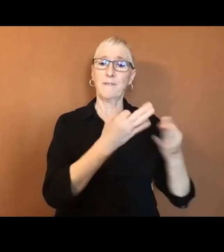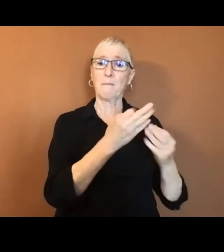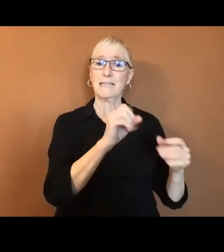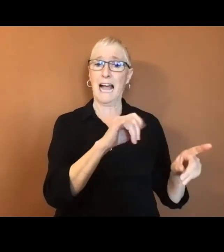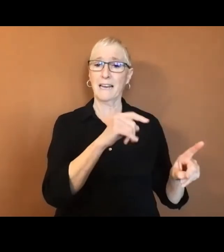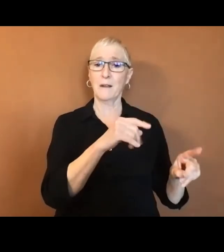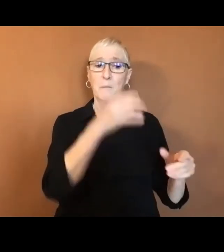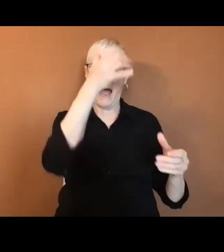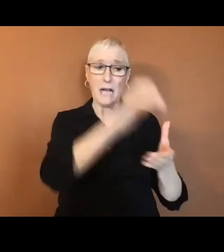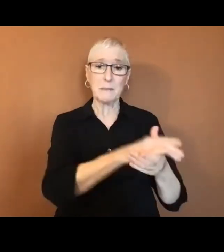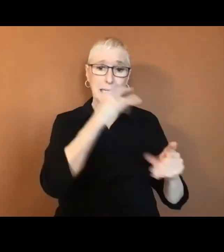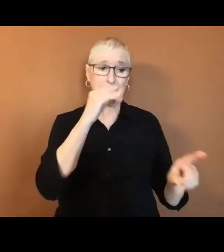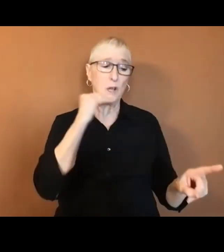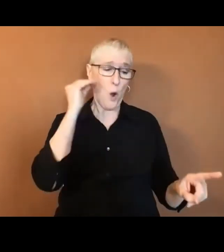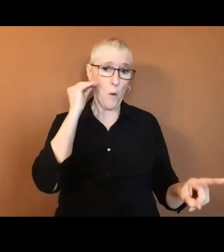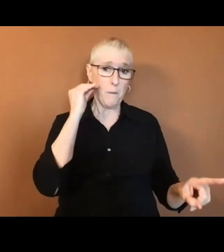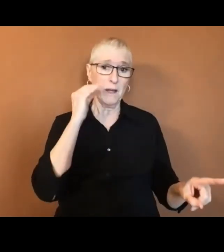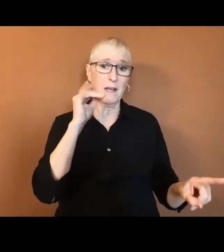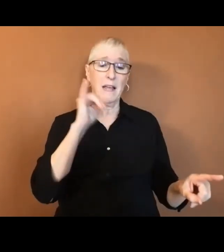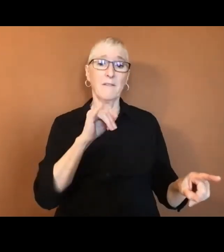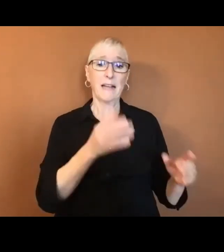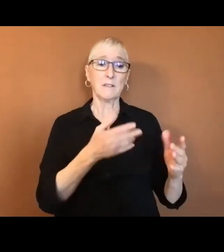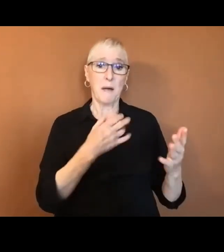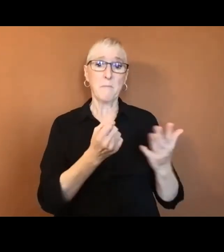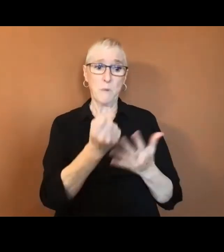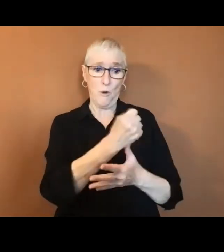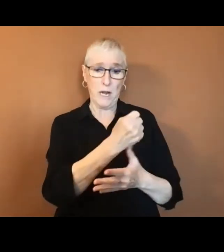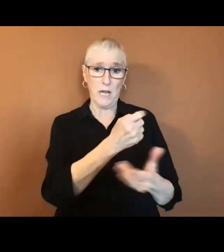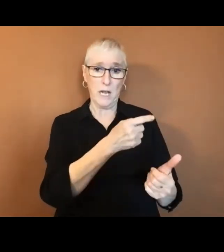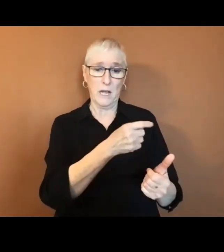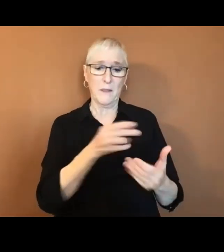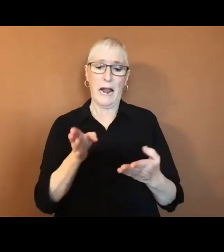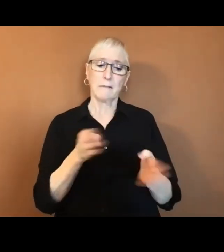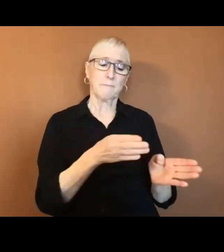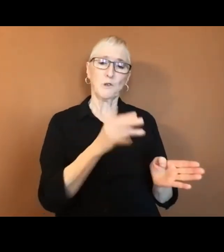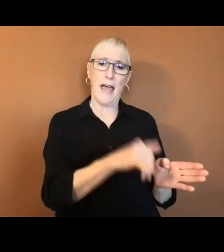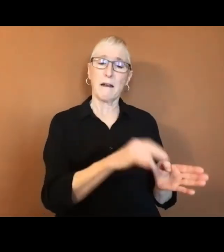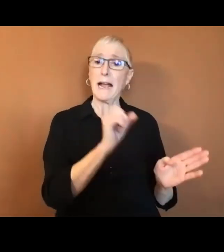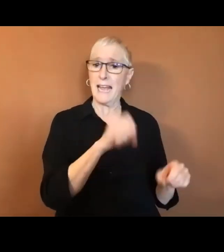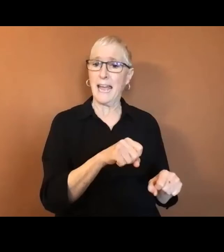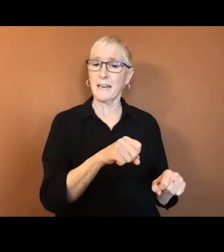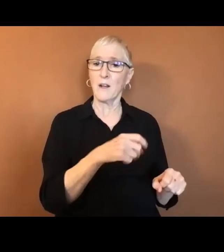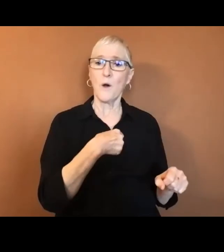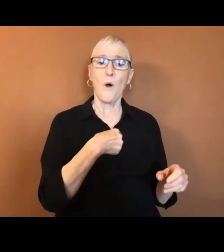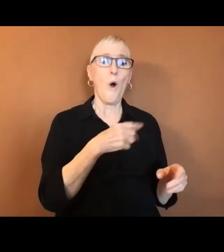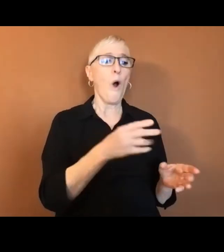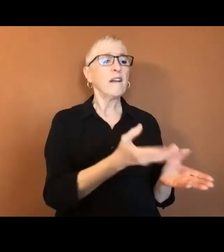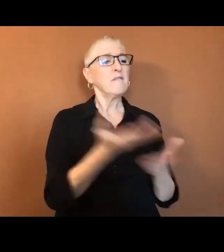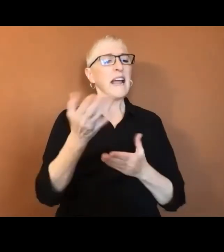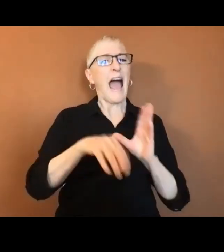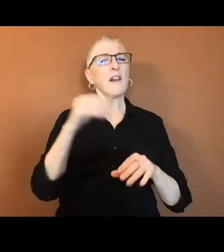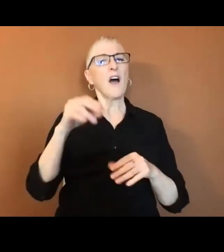with my husband and my kids at home, if that's the priority, pivoting a little more towards that, or if like taking them on adventures in the